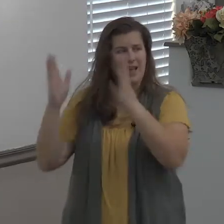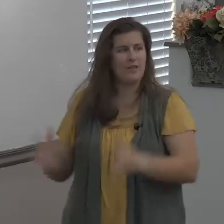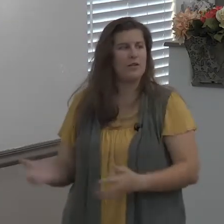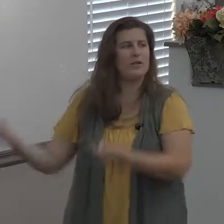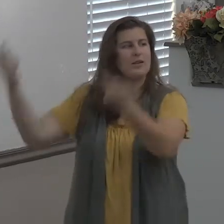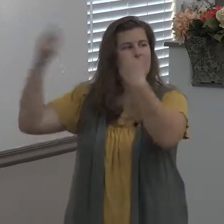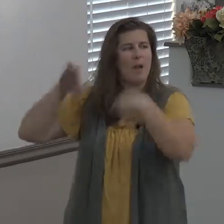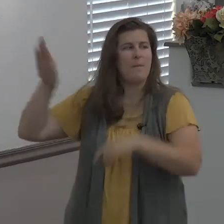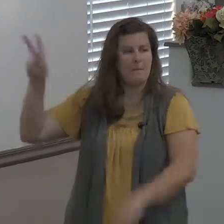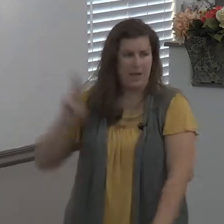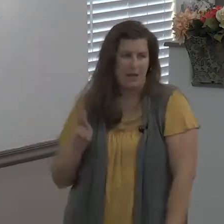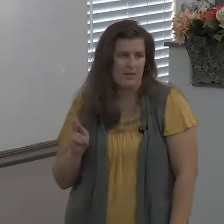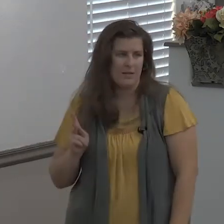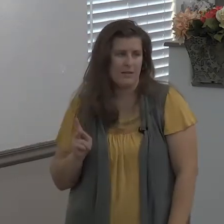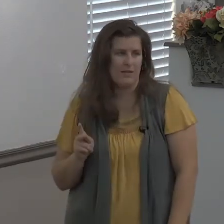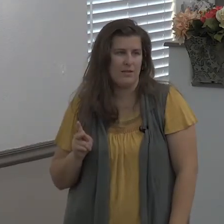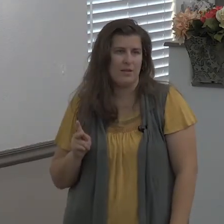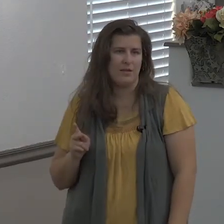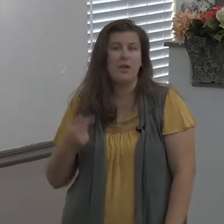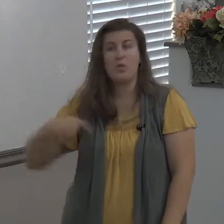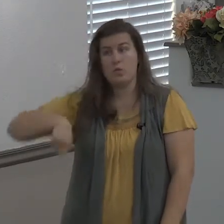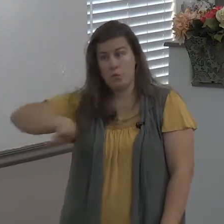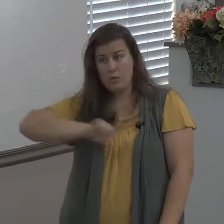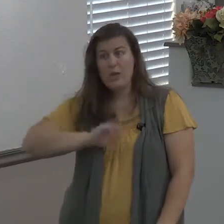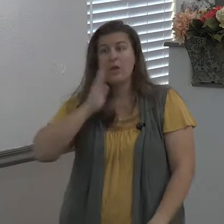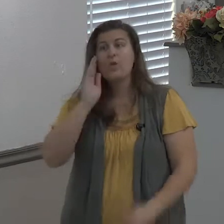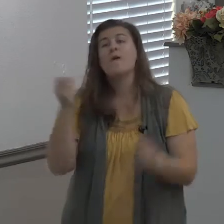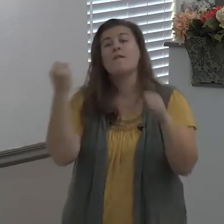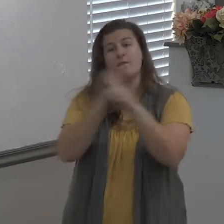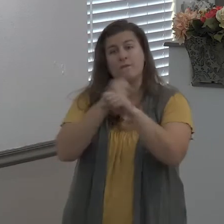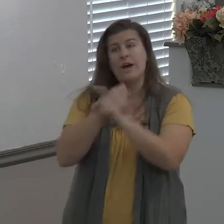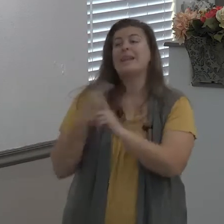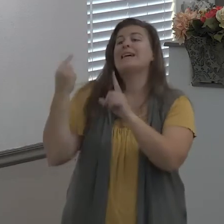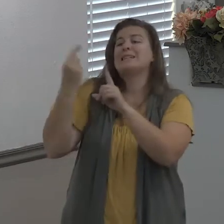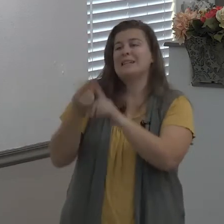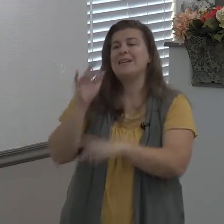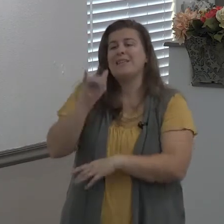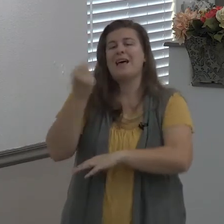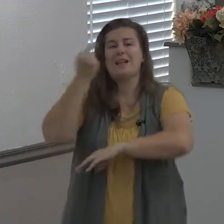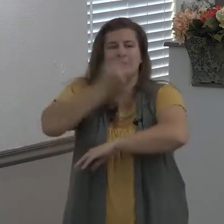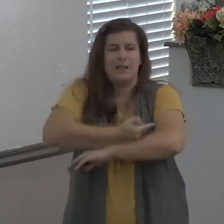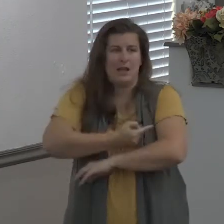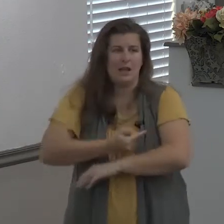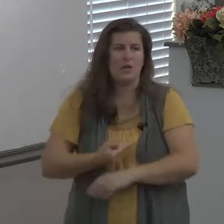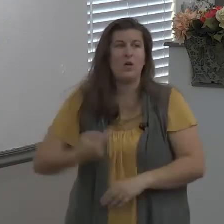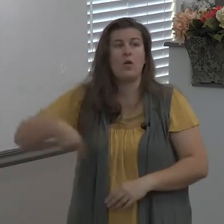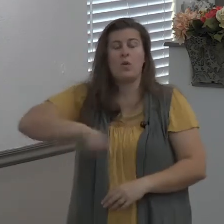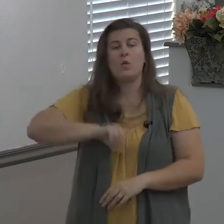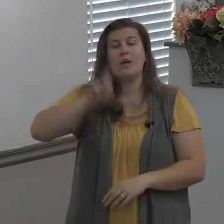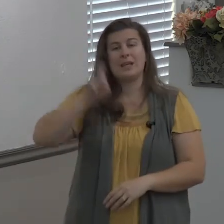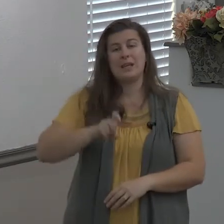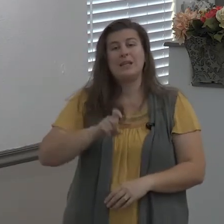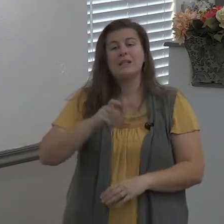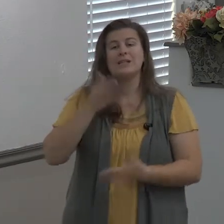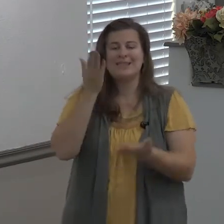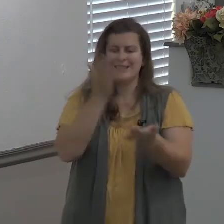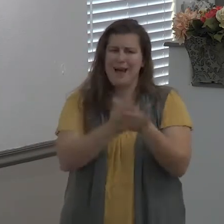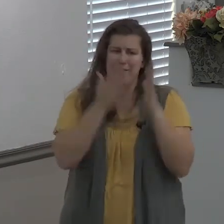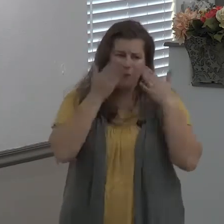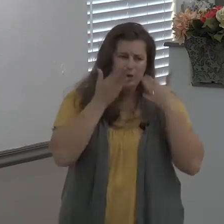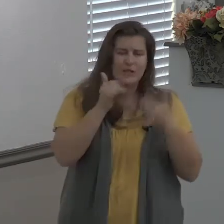And he's setting the stage for his Savior, my Jesus, to return. And you and I battle until that day.